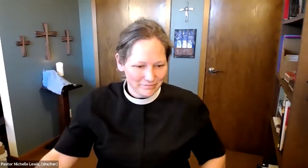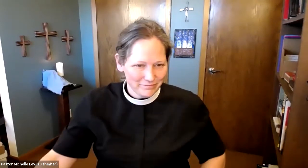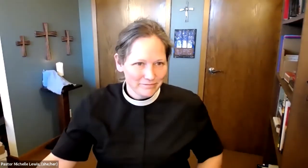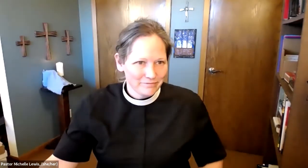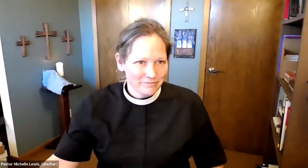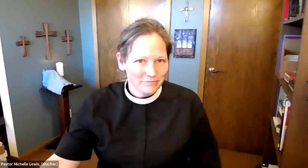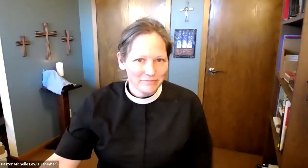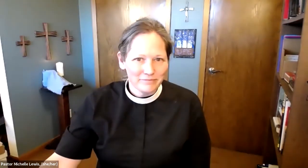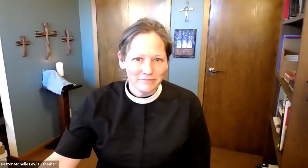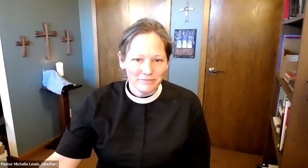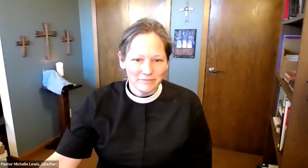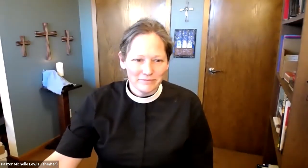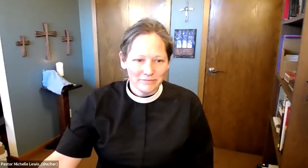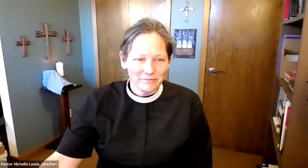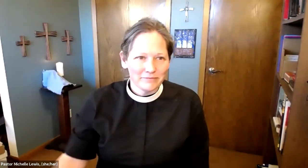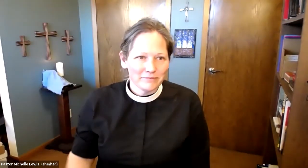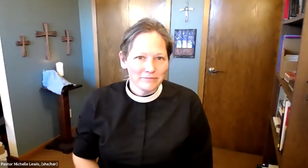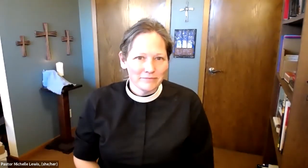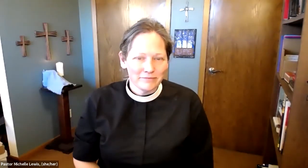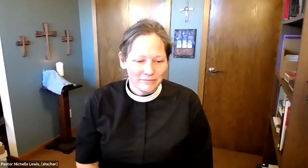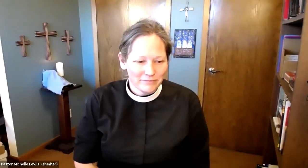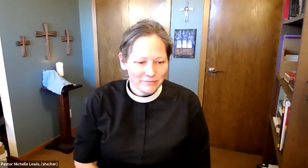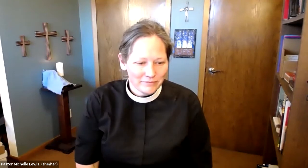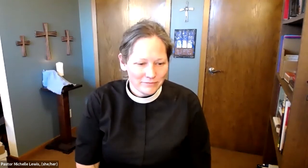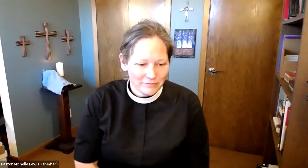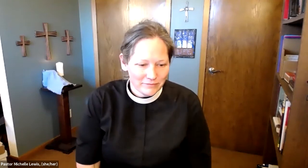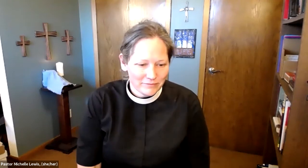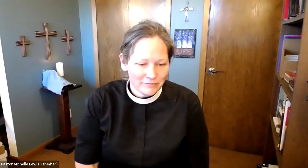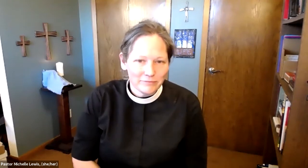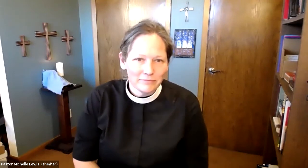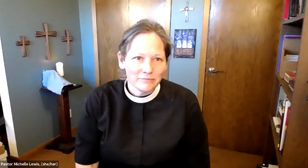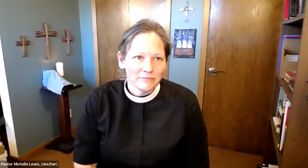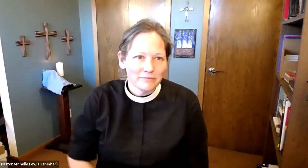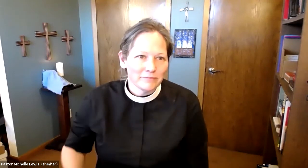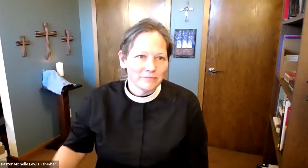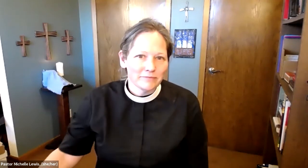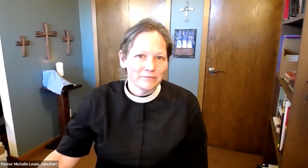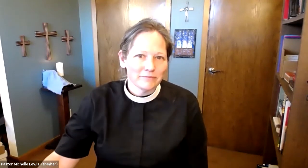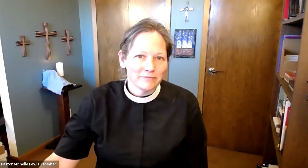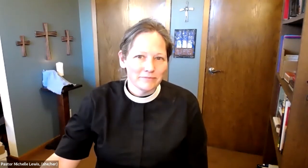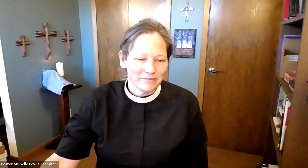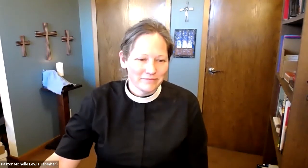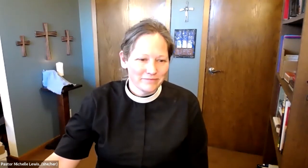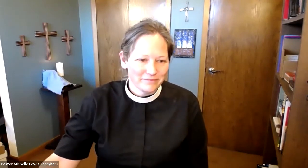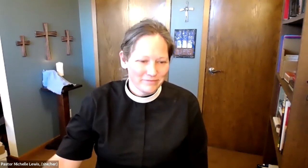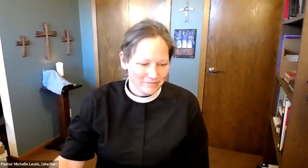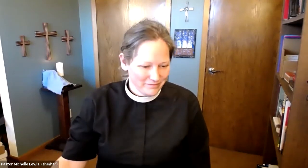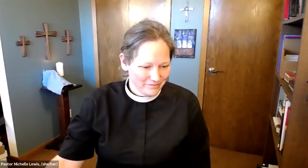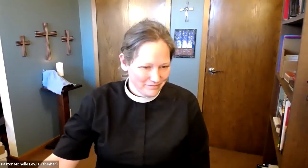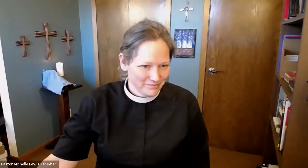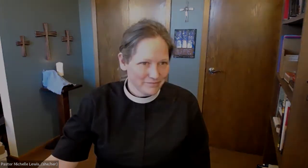May the body and blood of our Lord Jesus Christ strengthen and keep you in his grace now and forever.